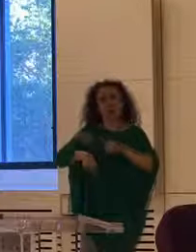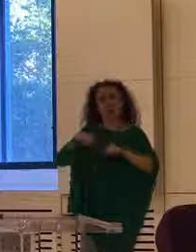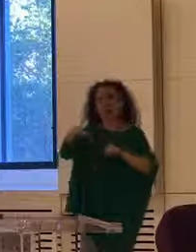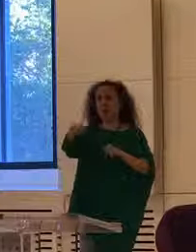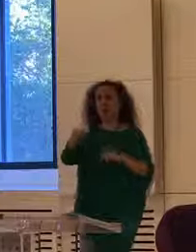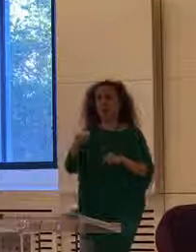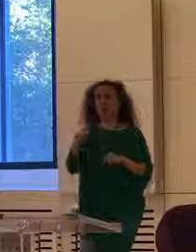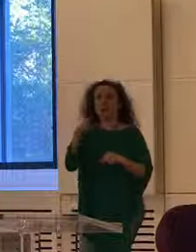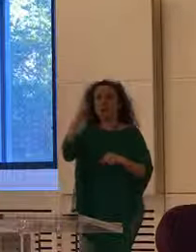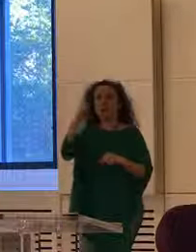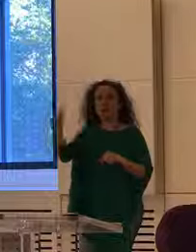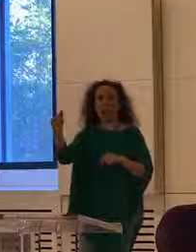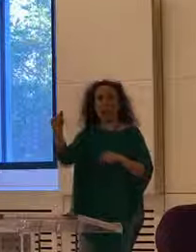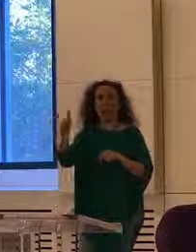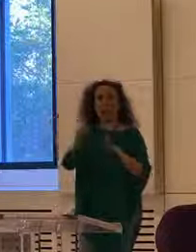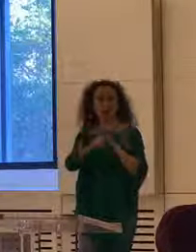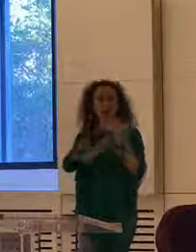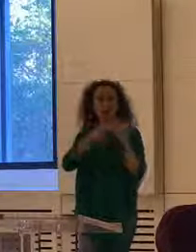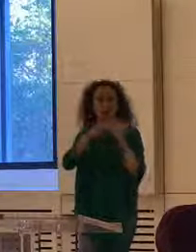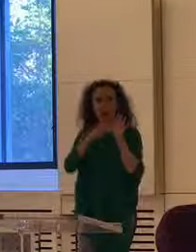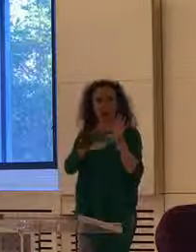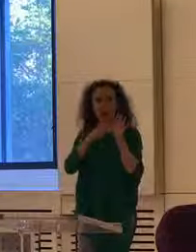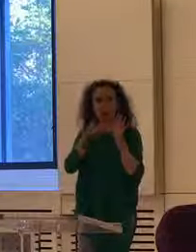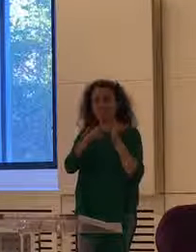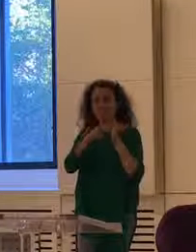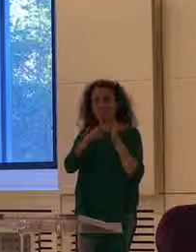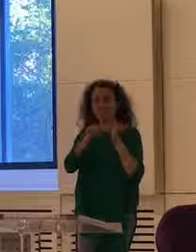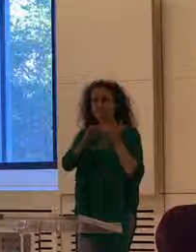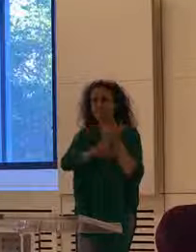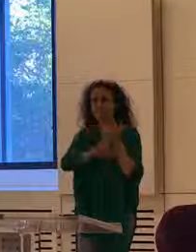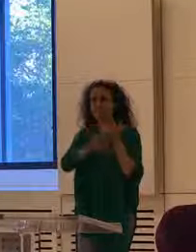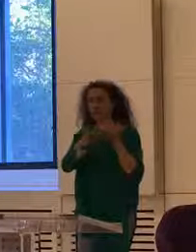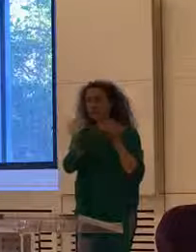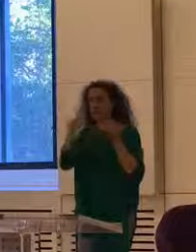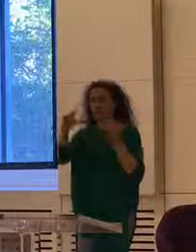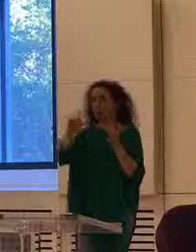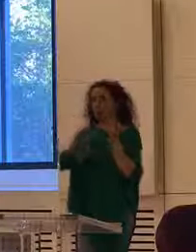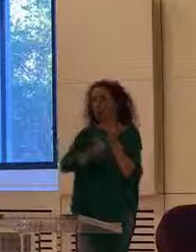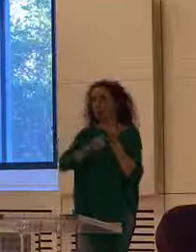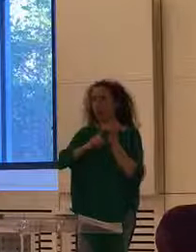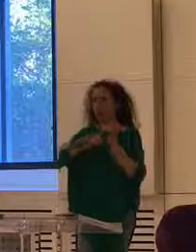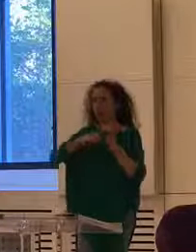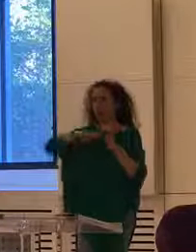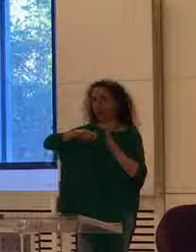And in terms of practicality, you will need to come and stand where I am standing.